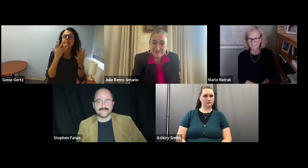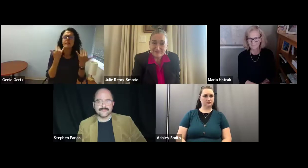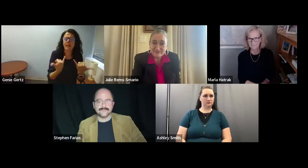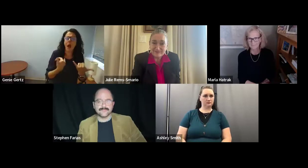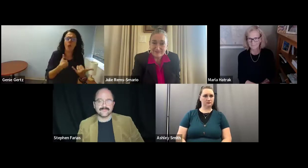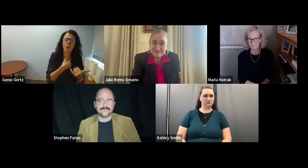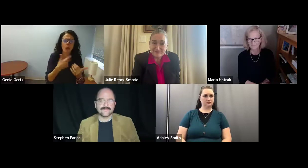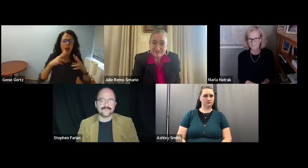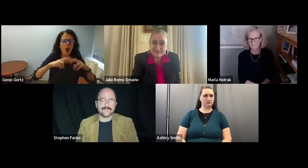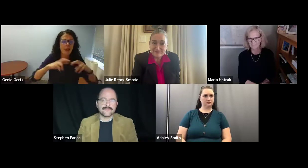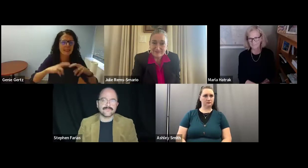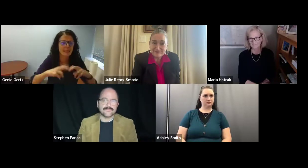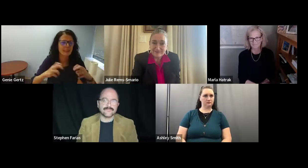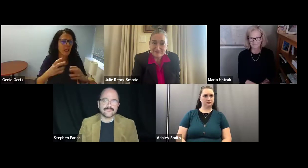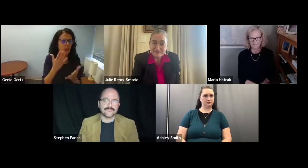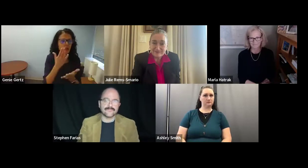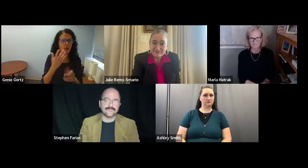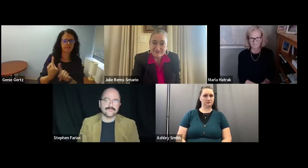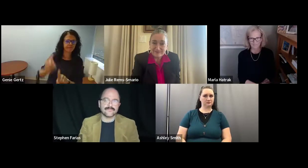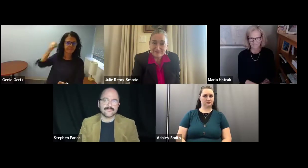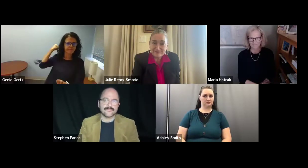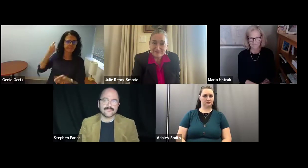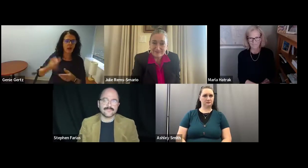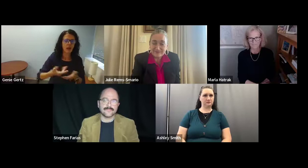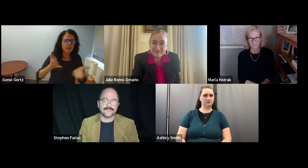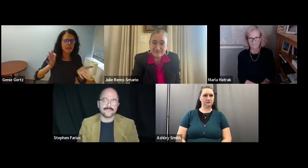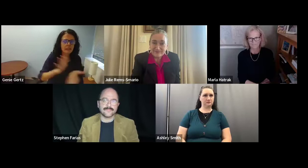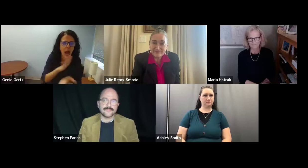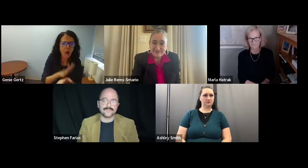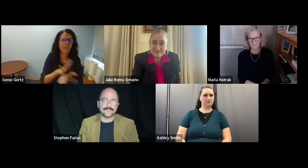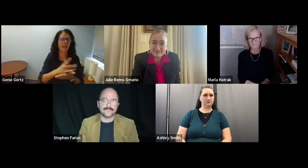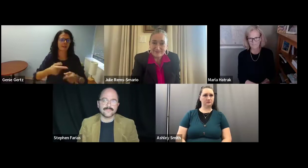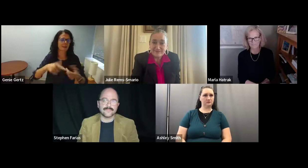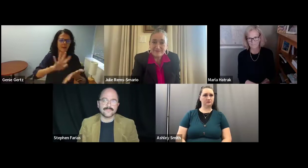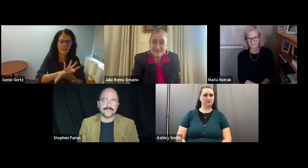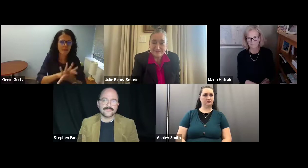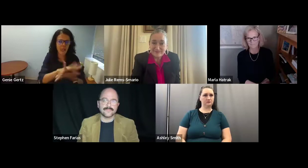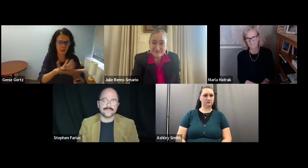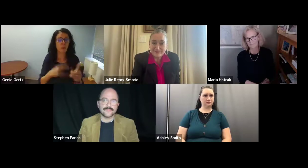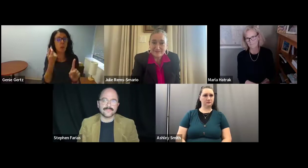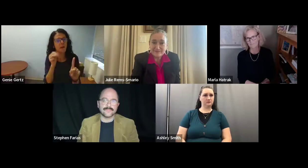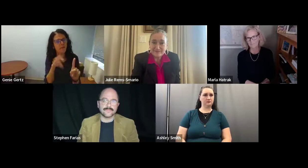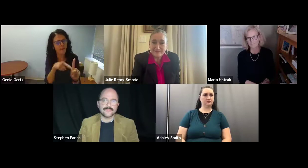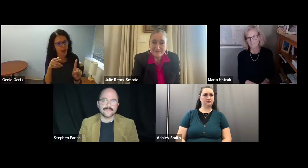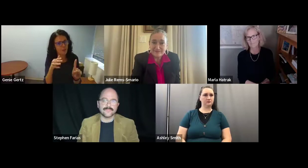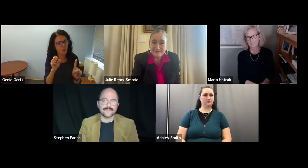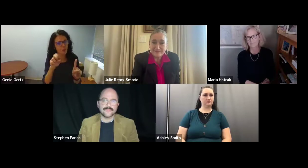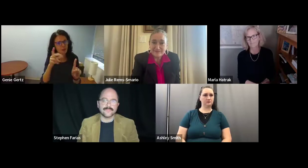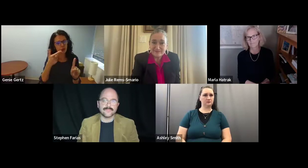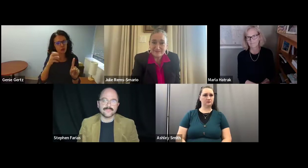teach is Introduction to Deaf Studies. And we are analyzing the historical documentation. And one